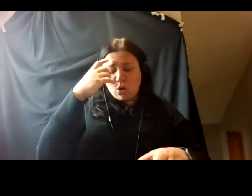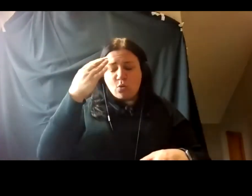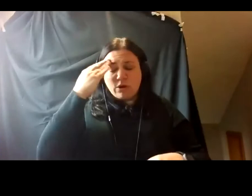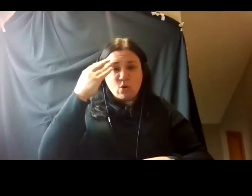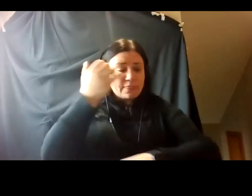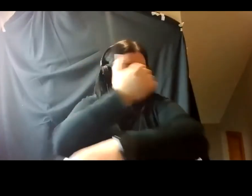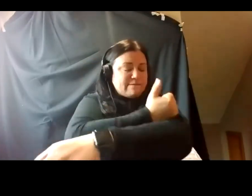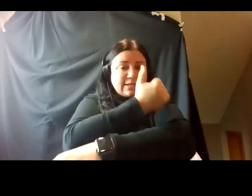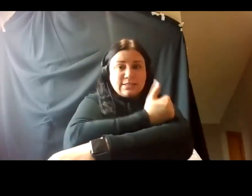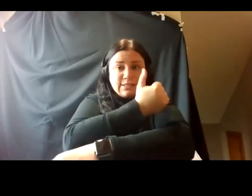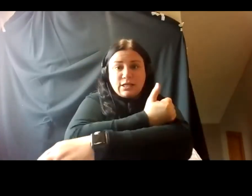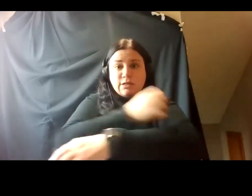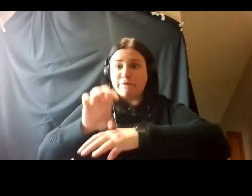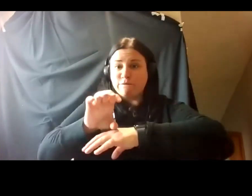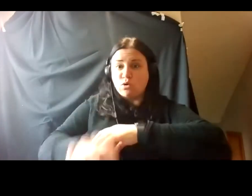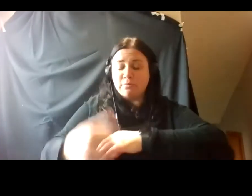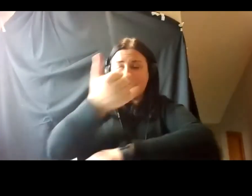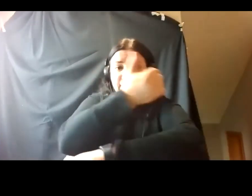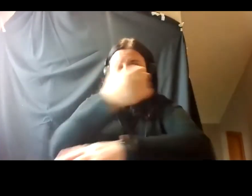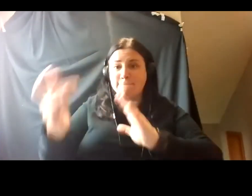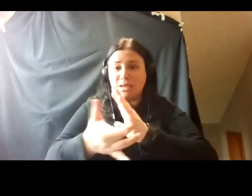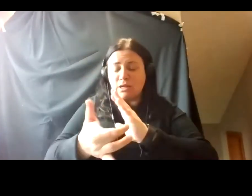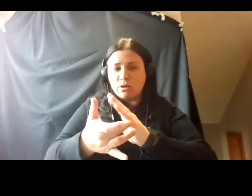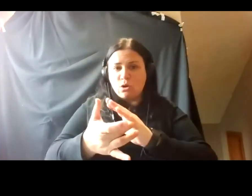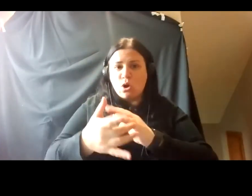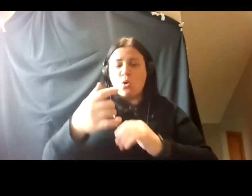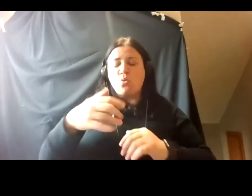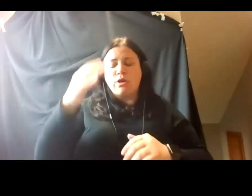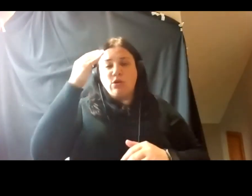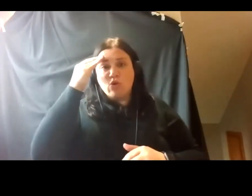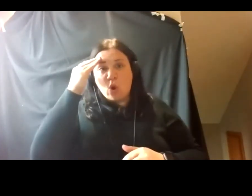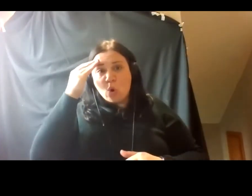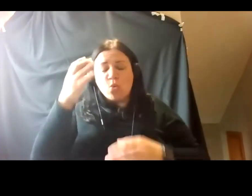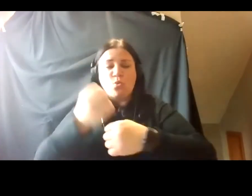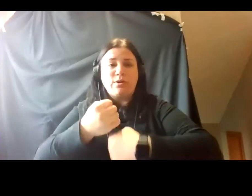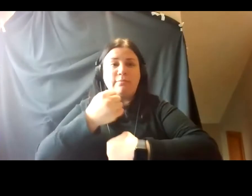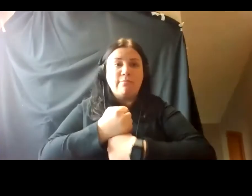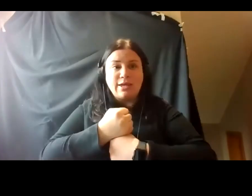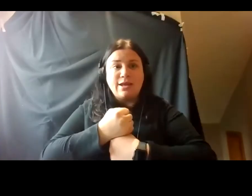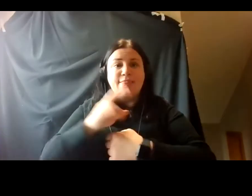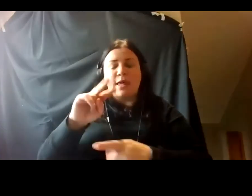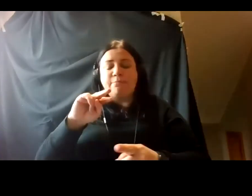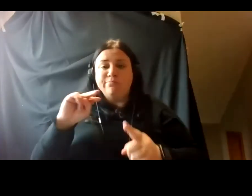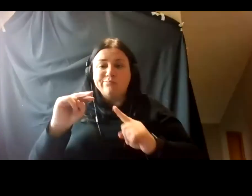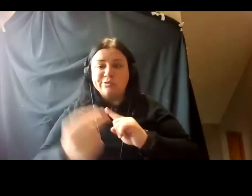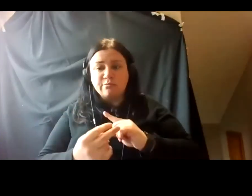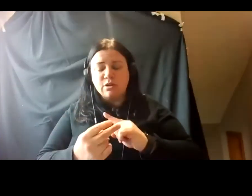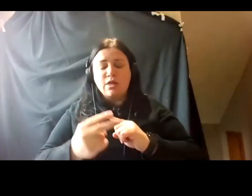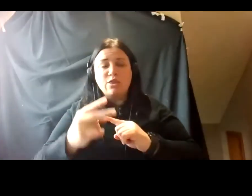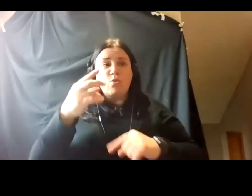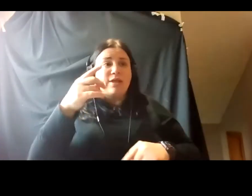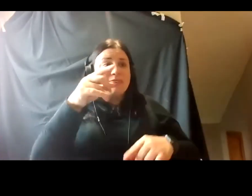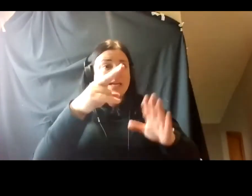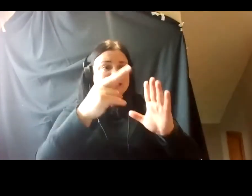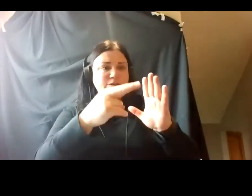the media and everything that we're hearing, that we already make that preconceived notion that that's what it is. Now, this